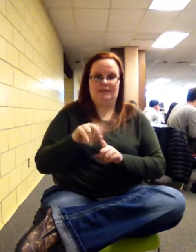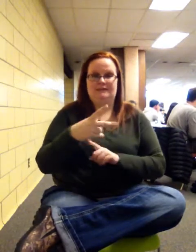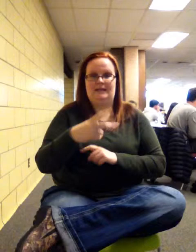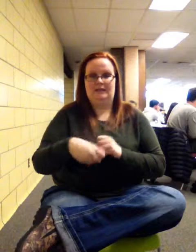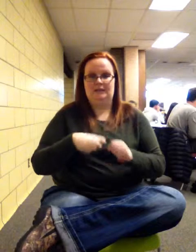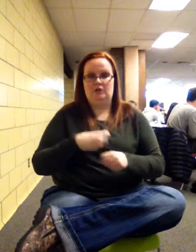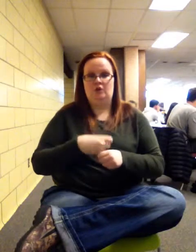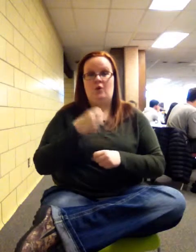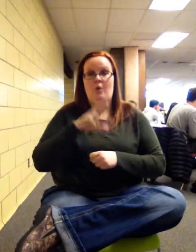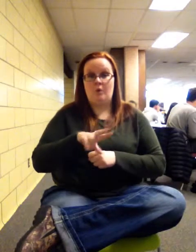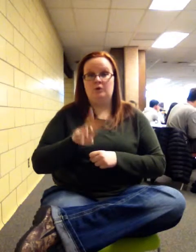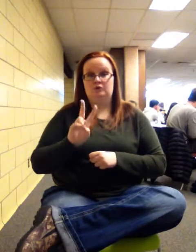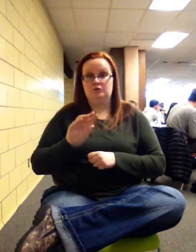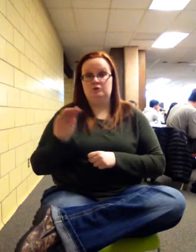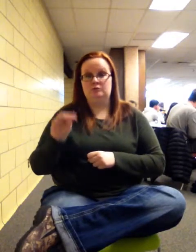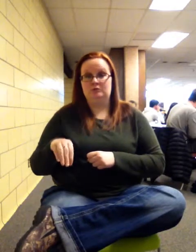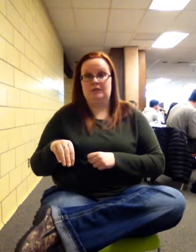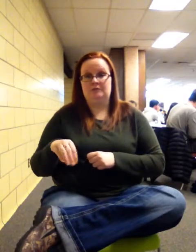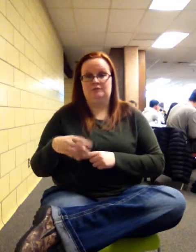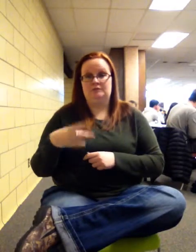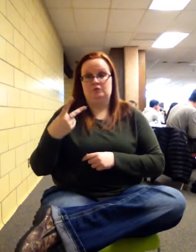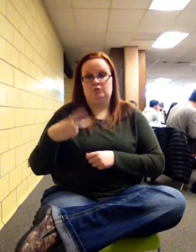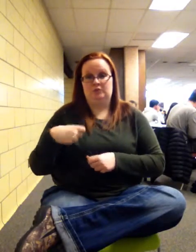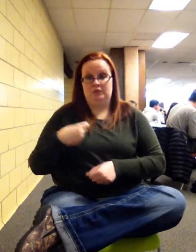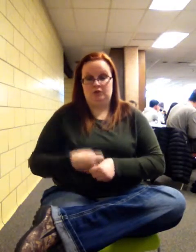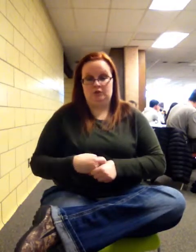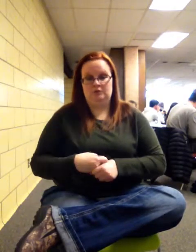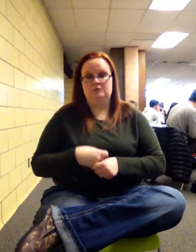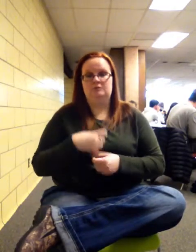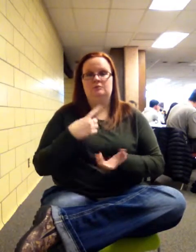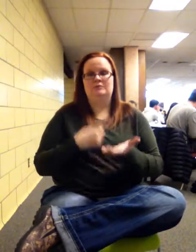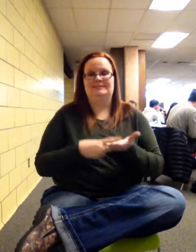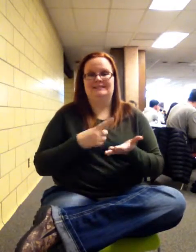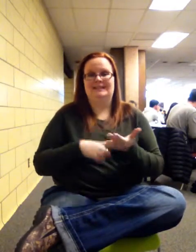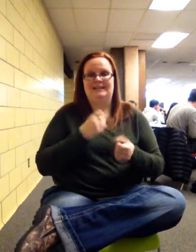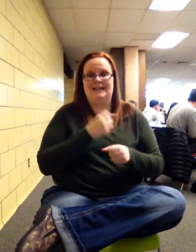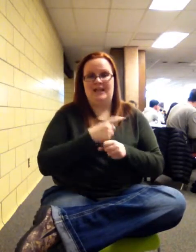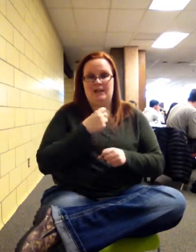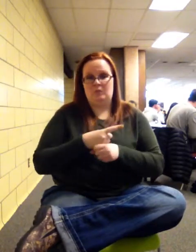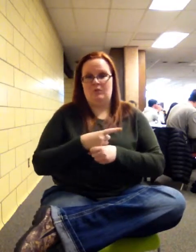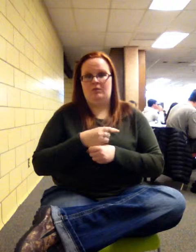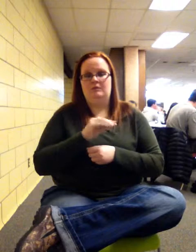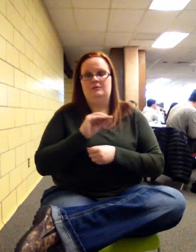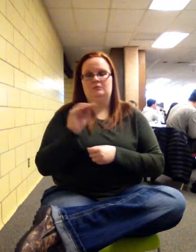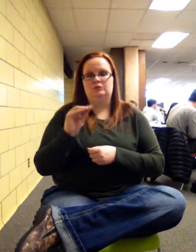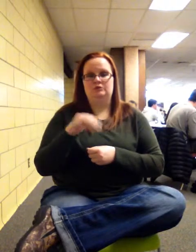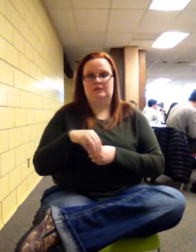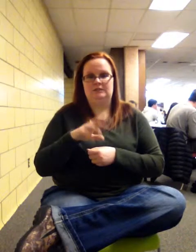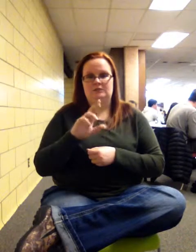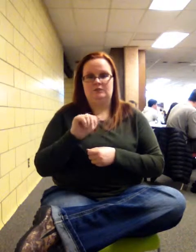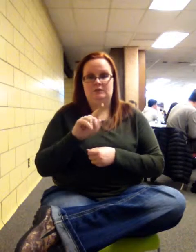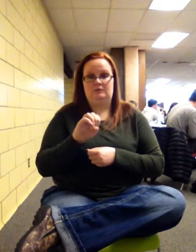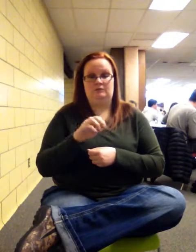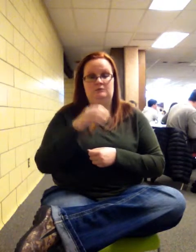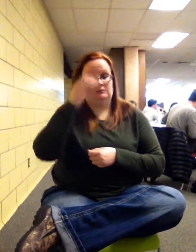Right? And remember, we're talking annual percentage rate. So if you invested for the 2 years, you'd get the 2% the first year